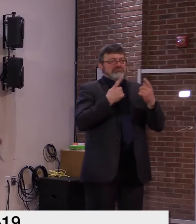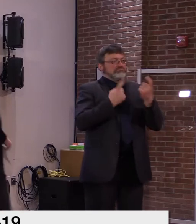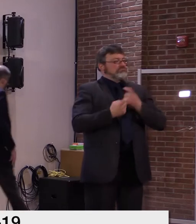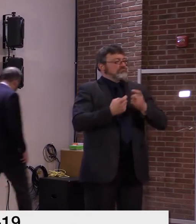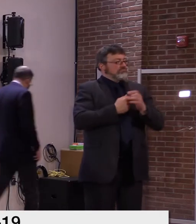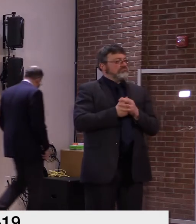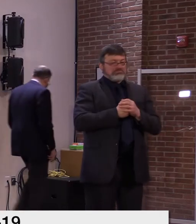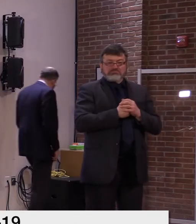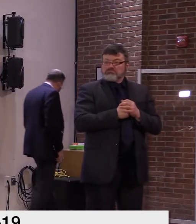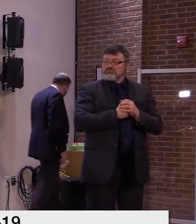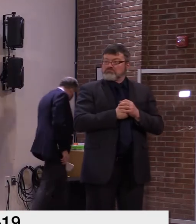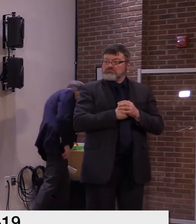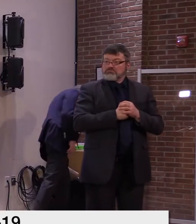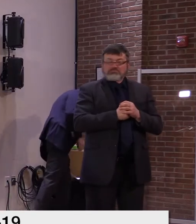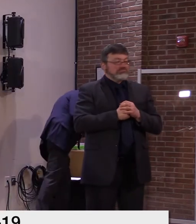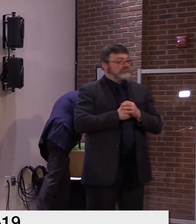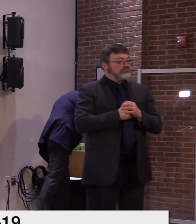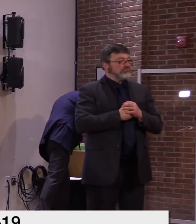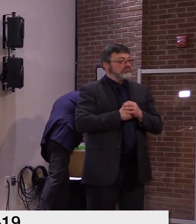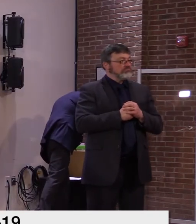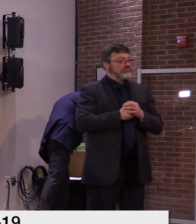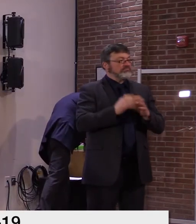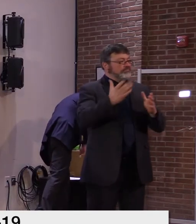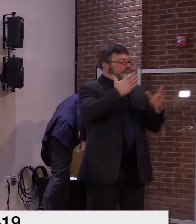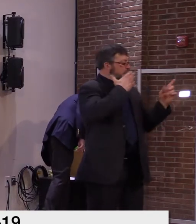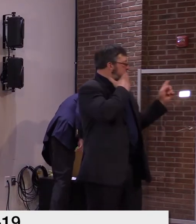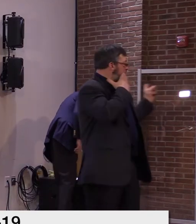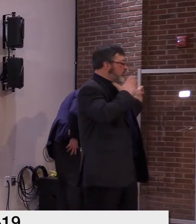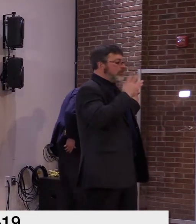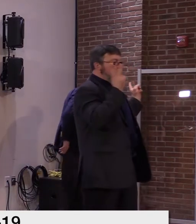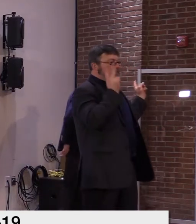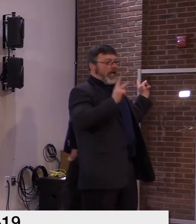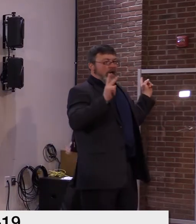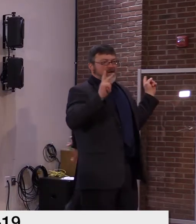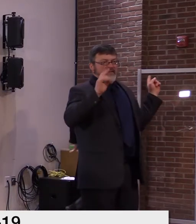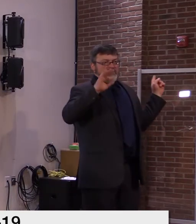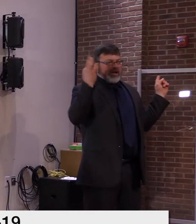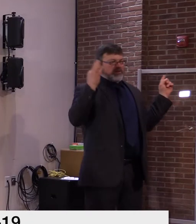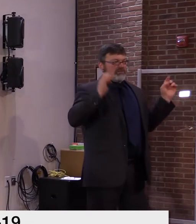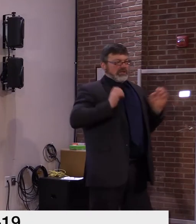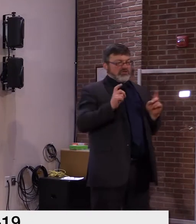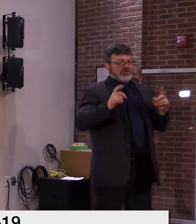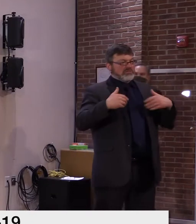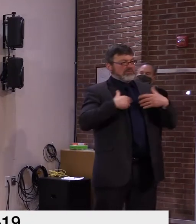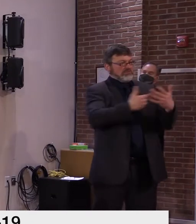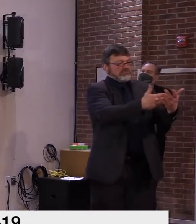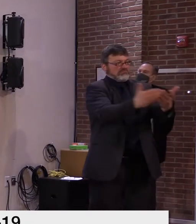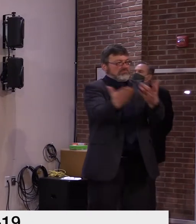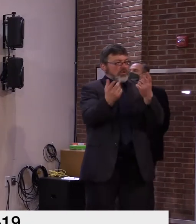Thank you, Secretary French. We'll now open it up to questions. As a reminder,